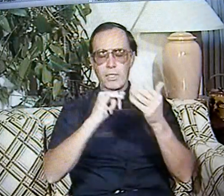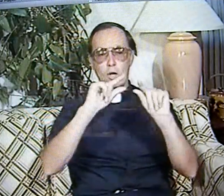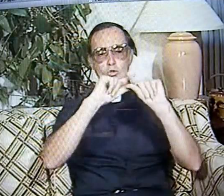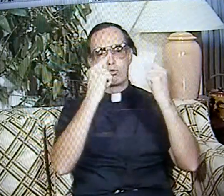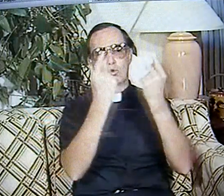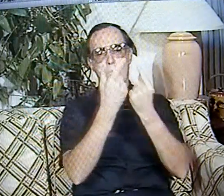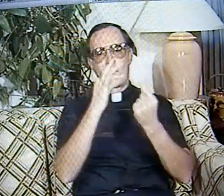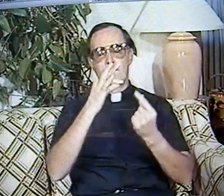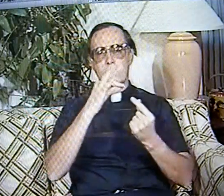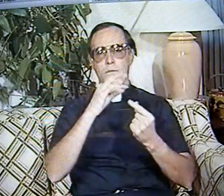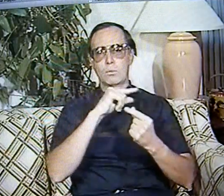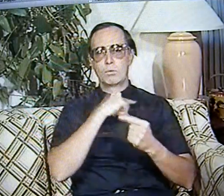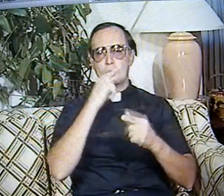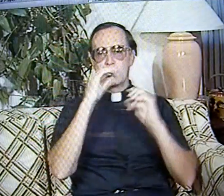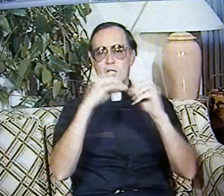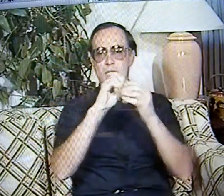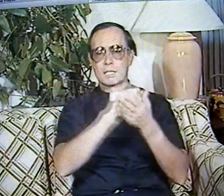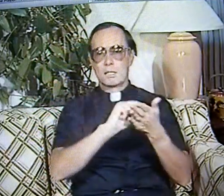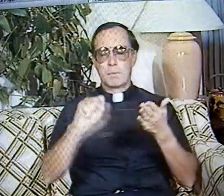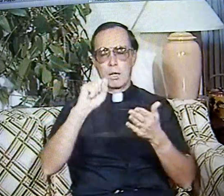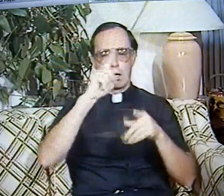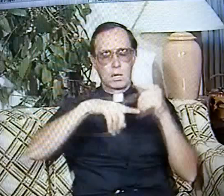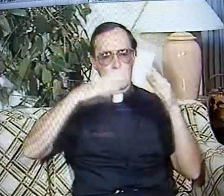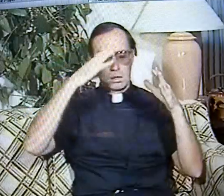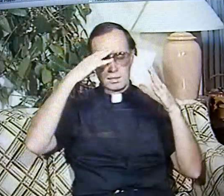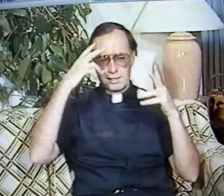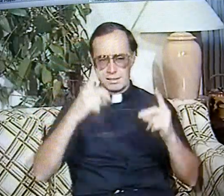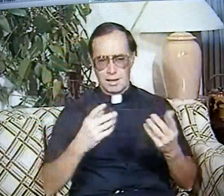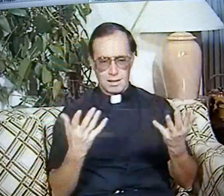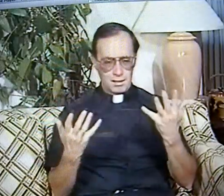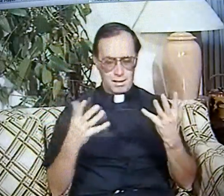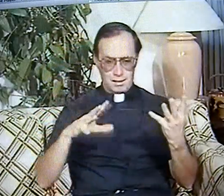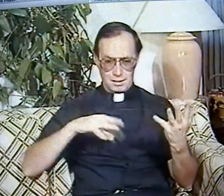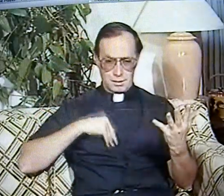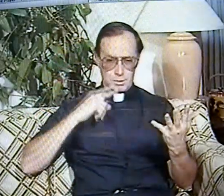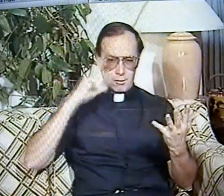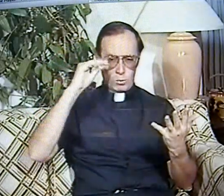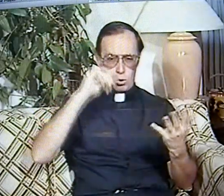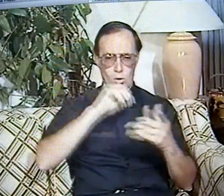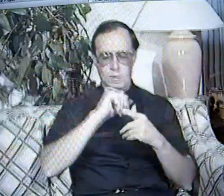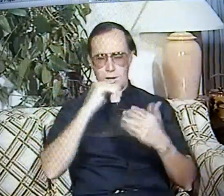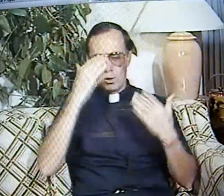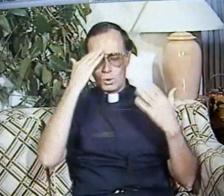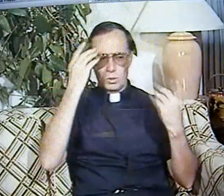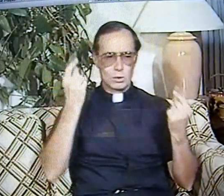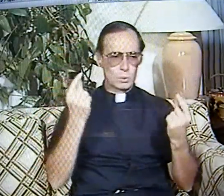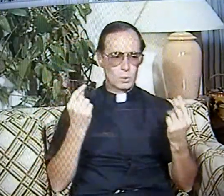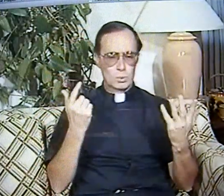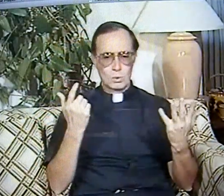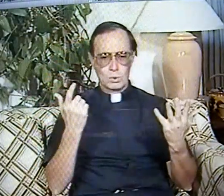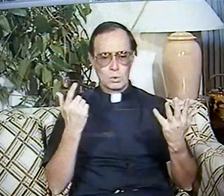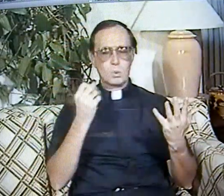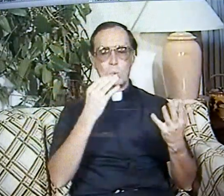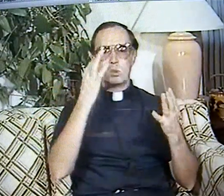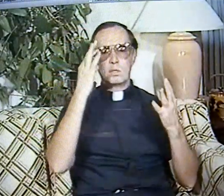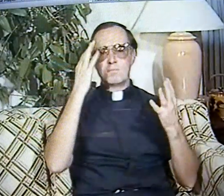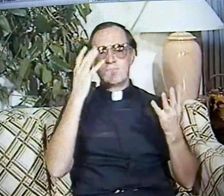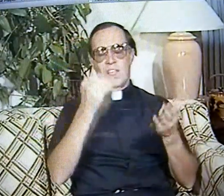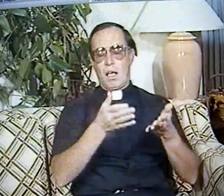school and the priest began conversing back and forth about deciding whether or not to accept me.